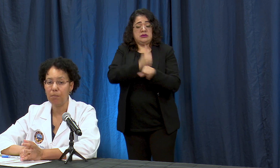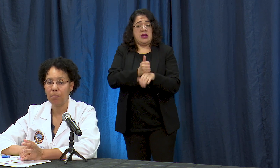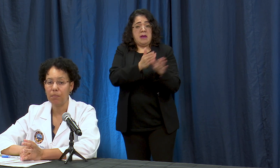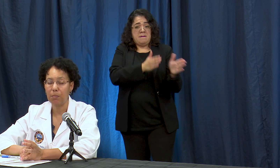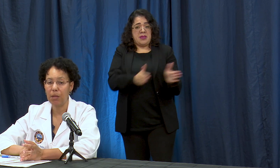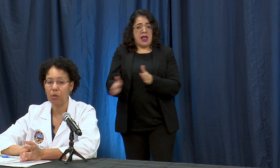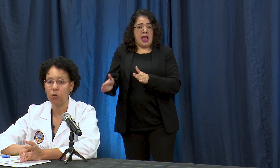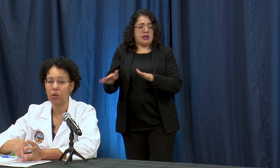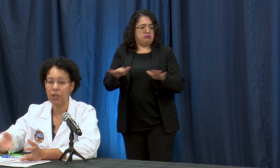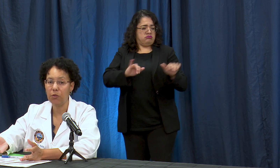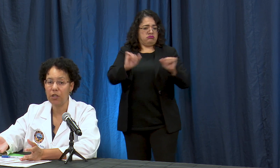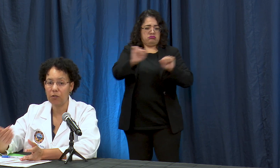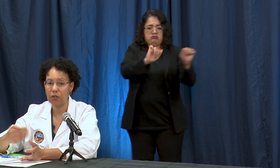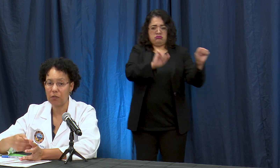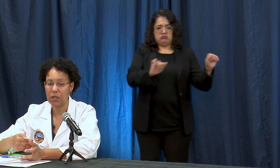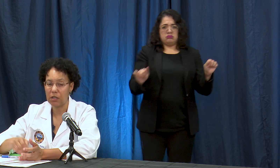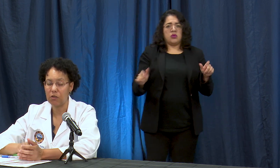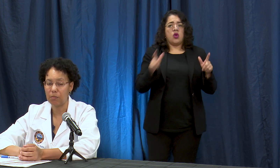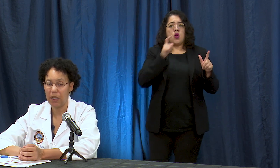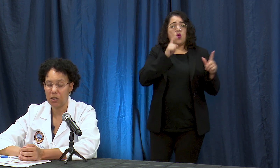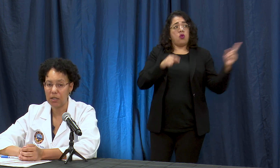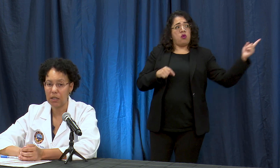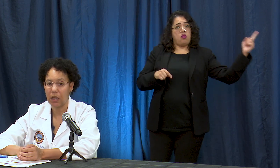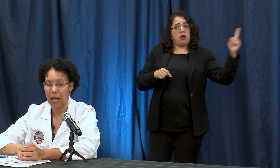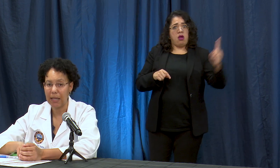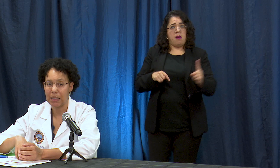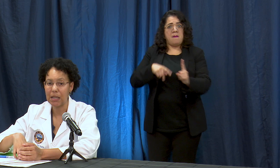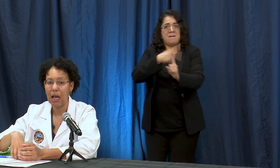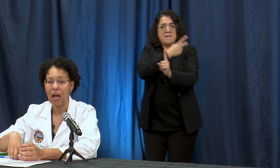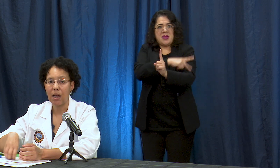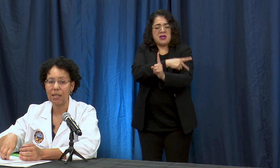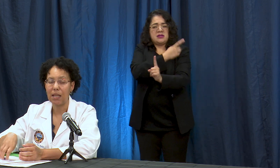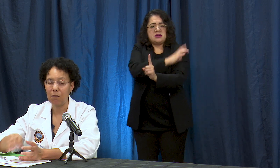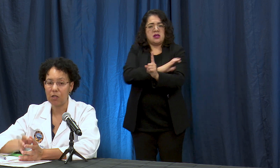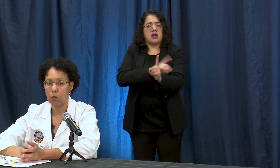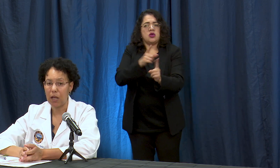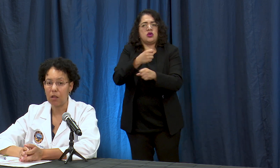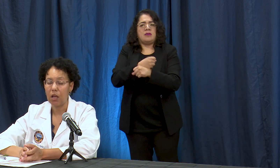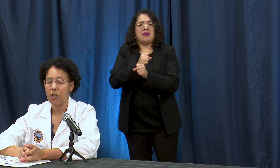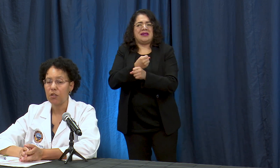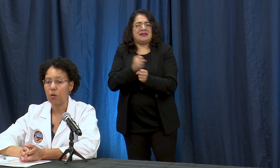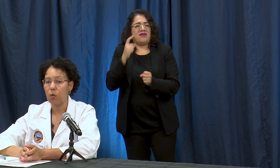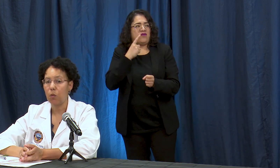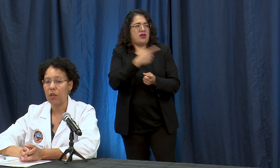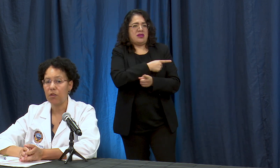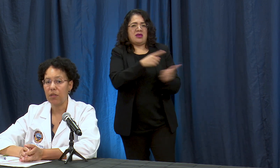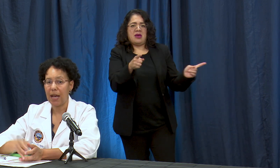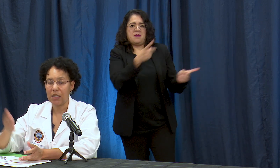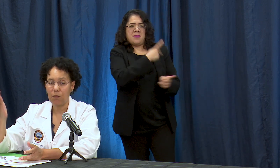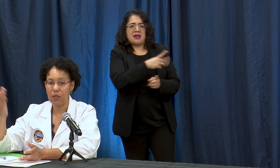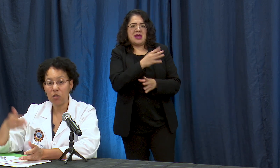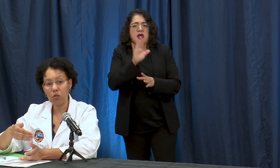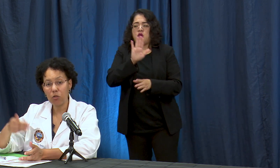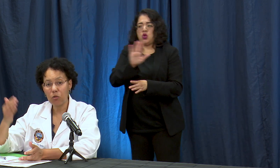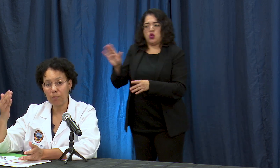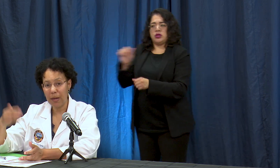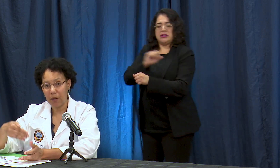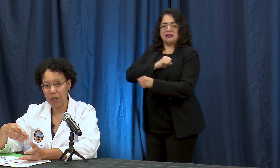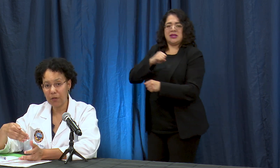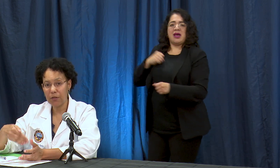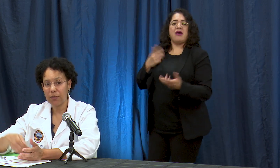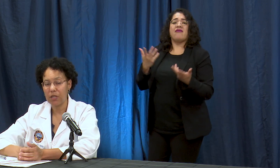to keep the people who are using your services, your patients and clients, safe as well. So whether that's